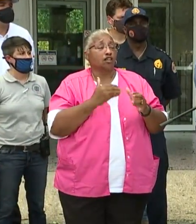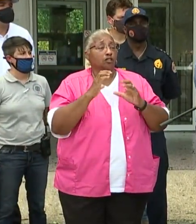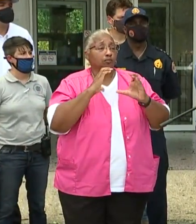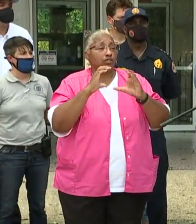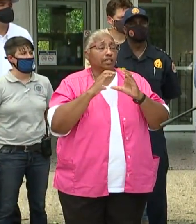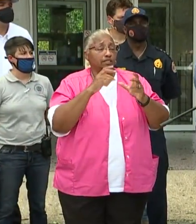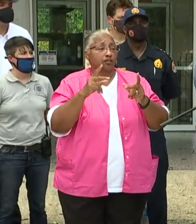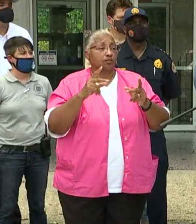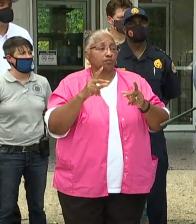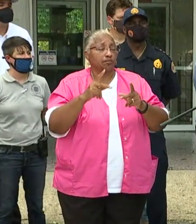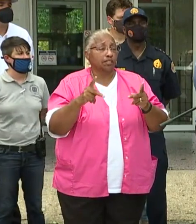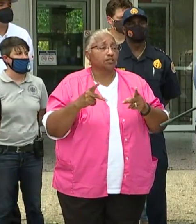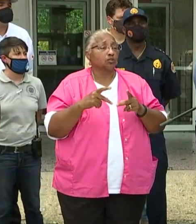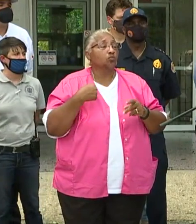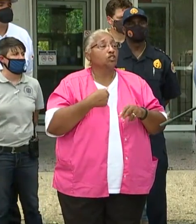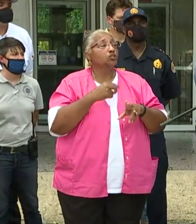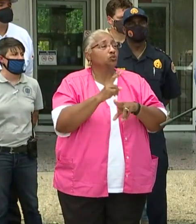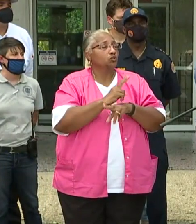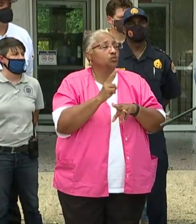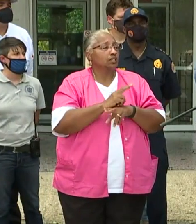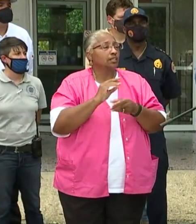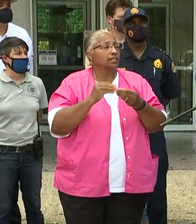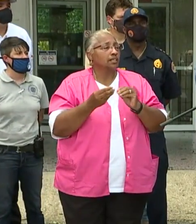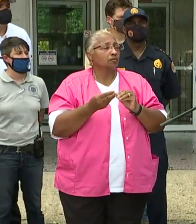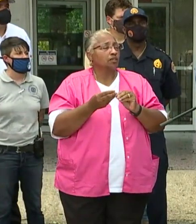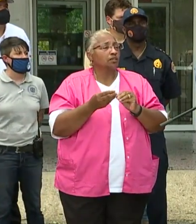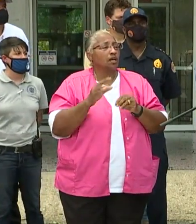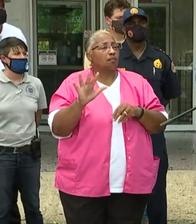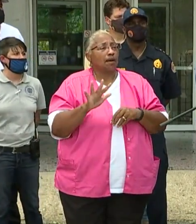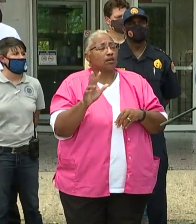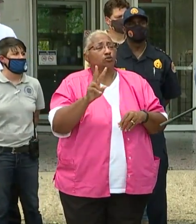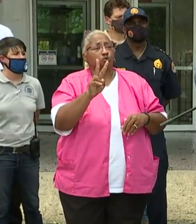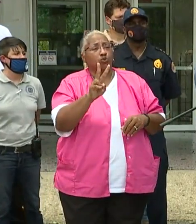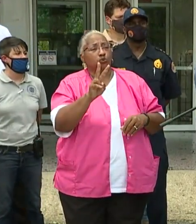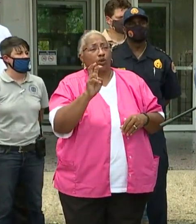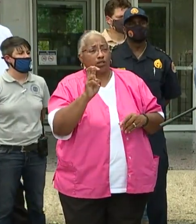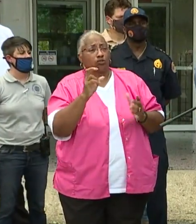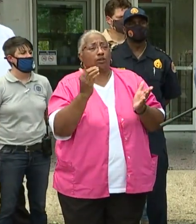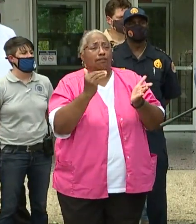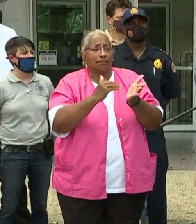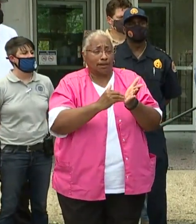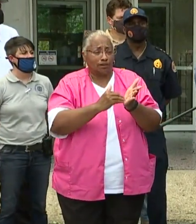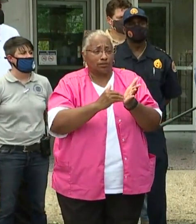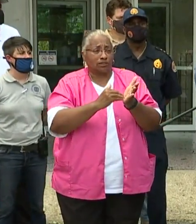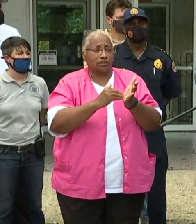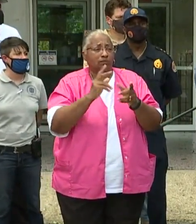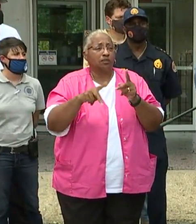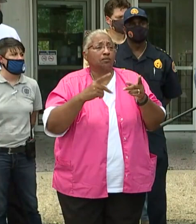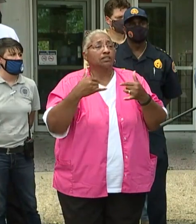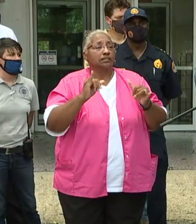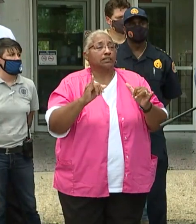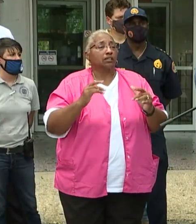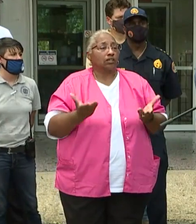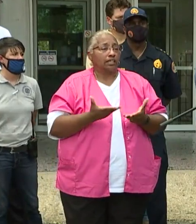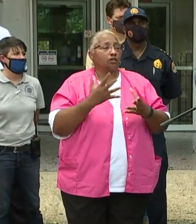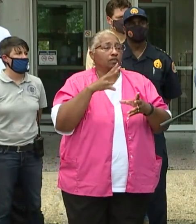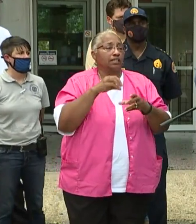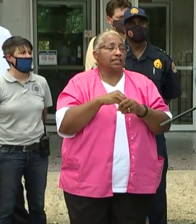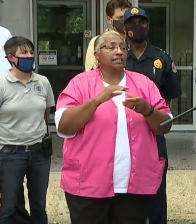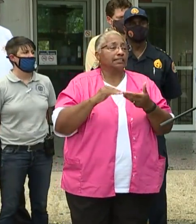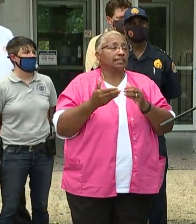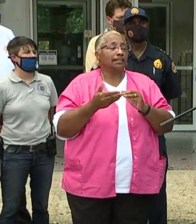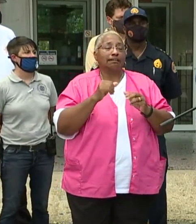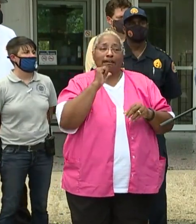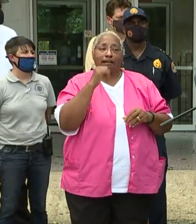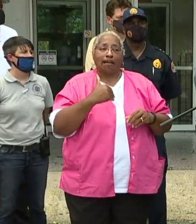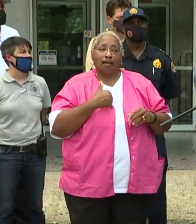sources, we're using the number of about 200,000 residents that are currently in the city. I do not have a number